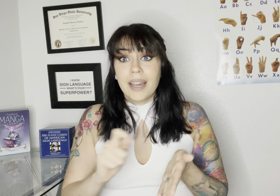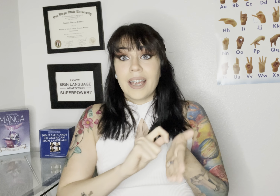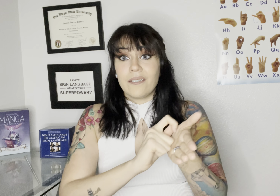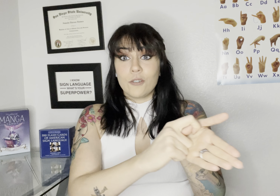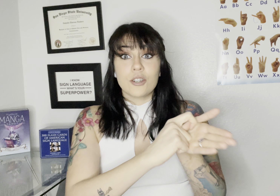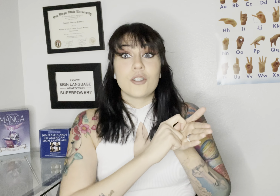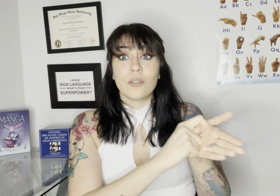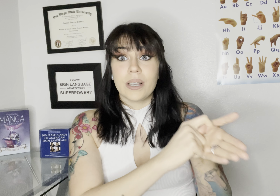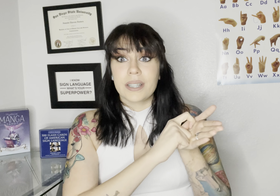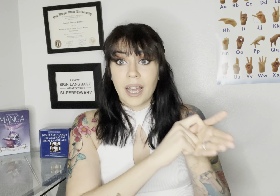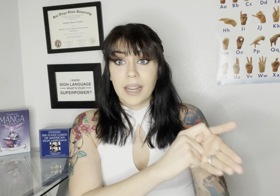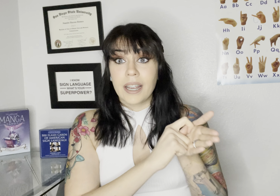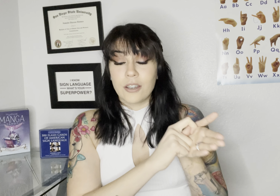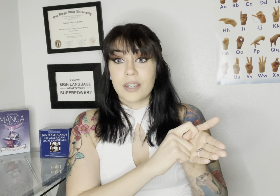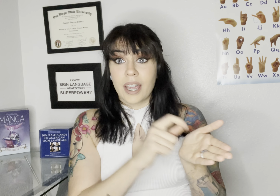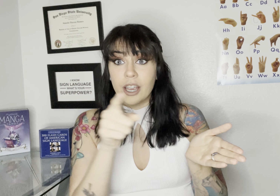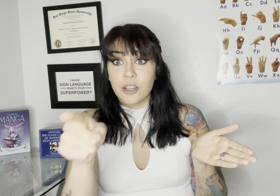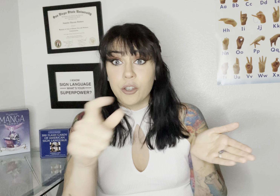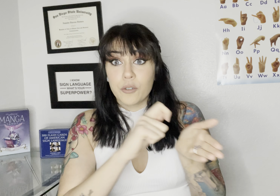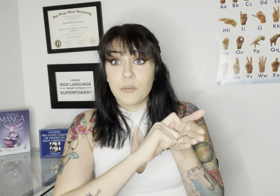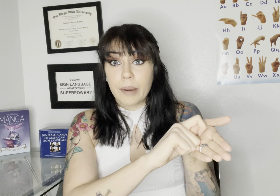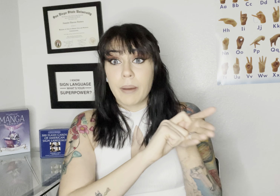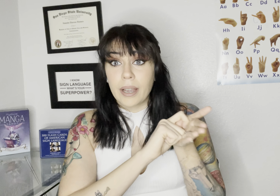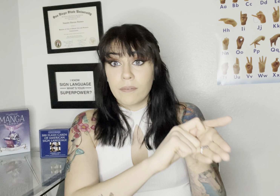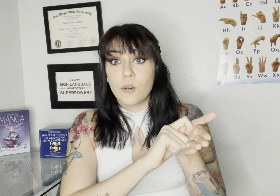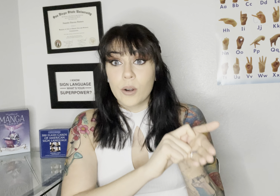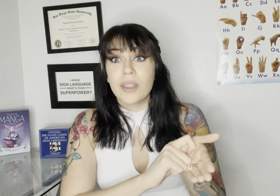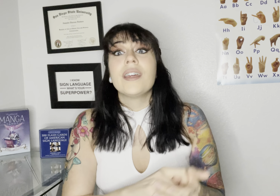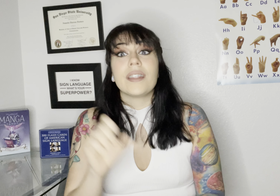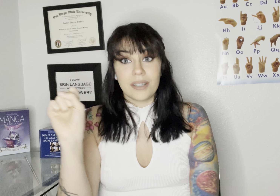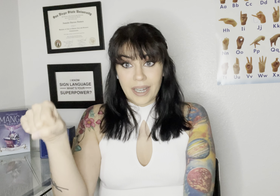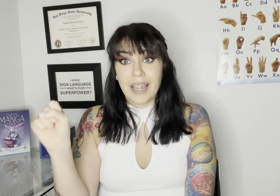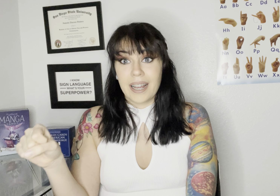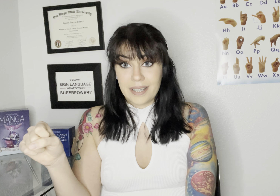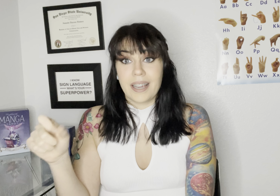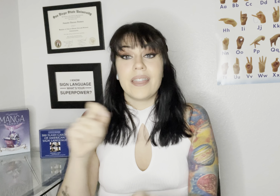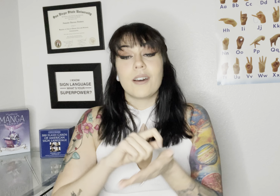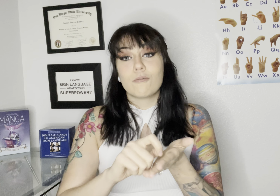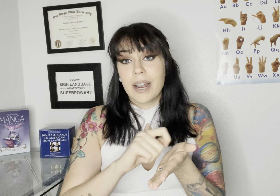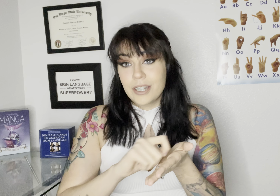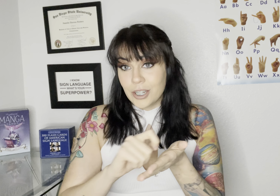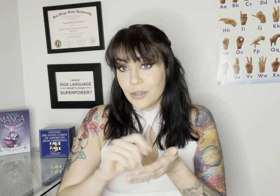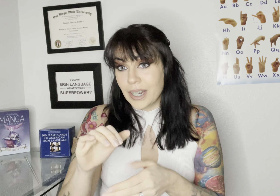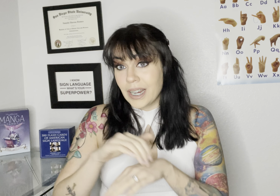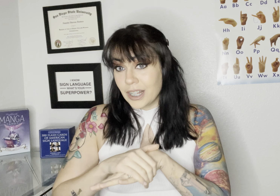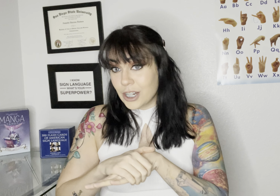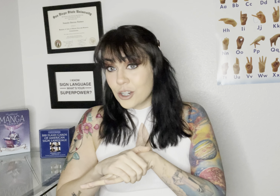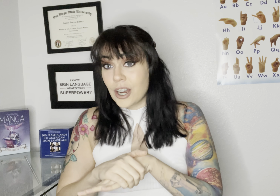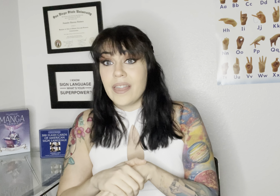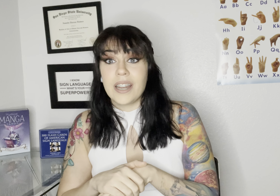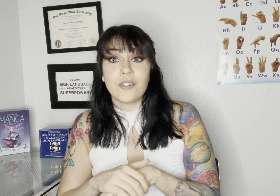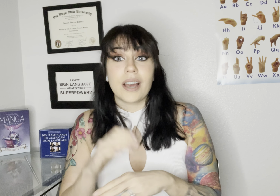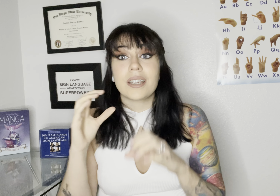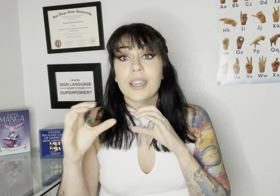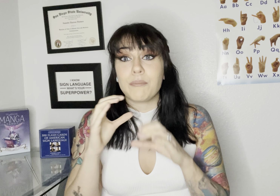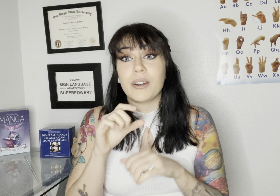if you just know this sign and you say you write back and forth, they'll say yes, and they'll write to you in English, and then you guys can communicate